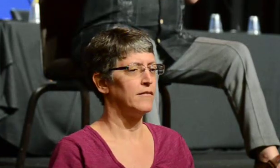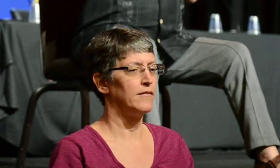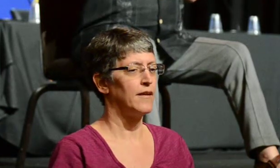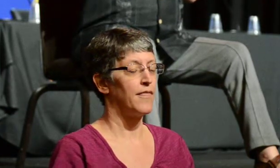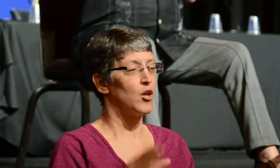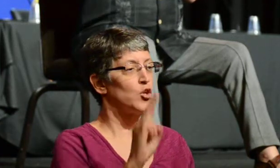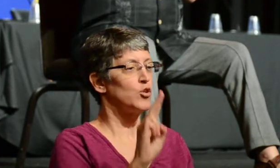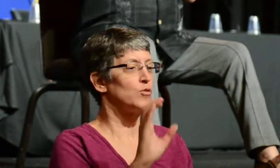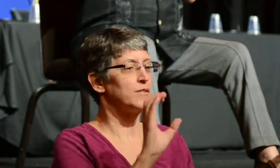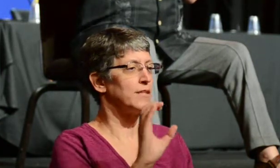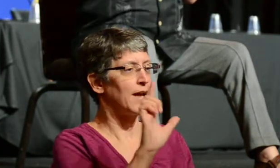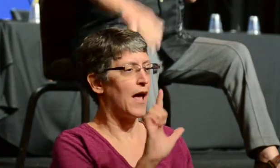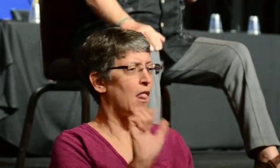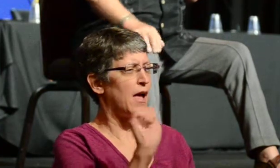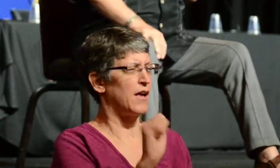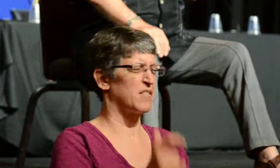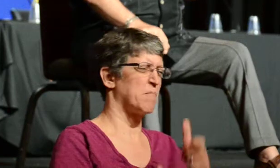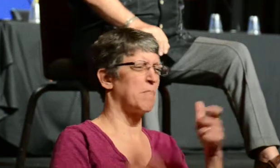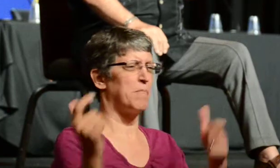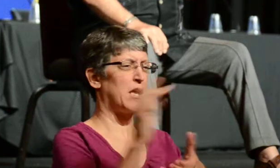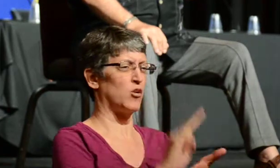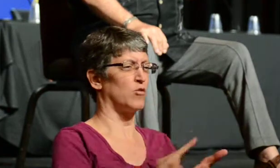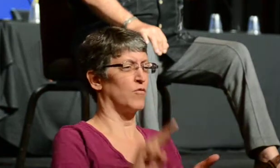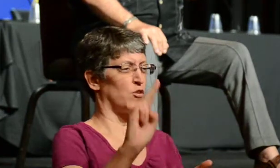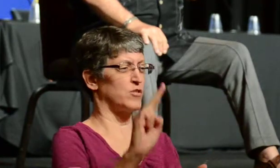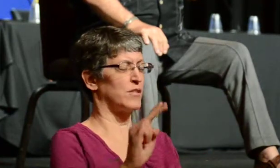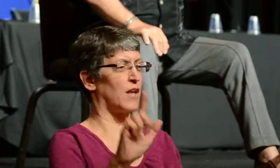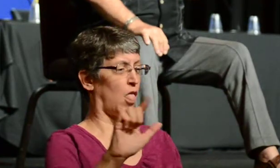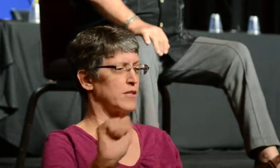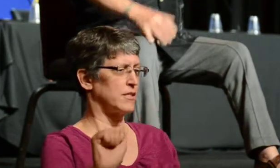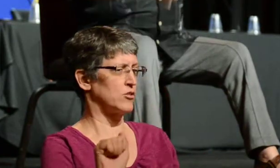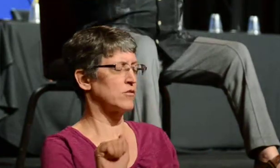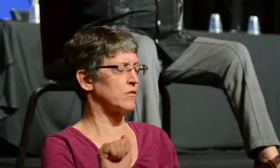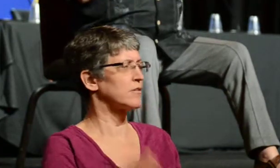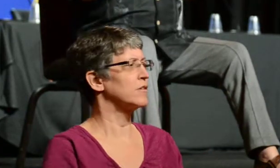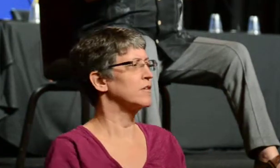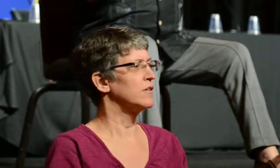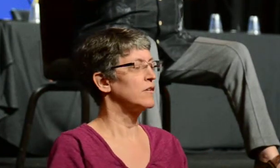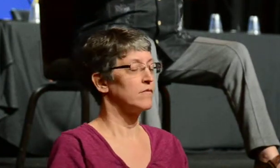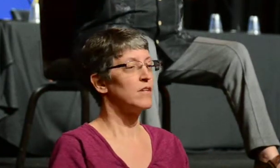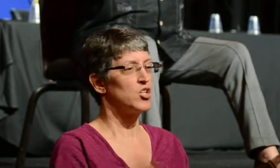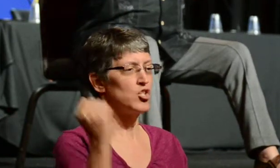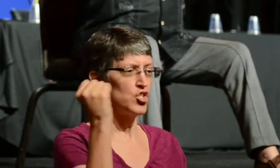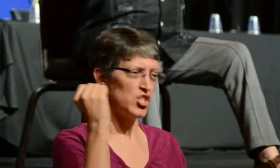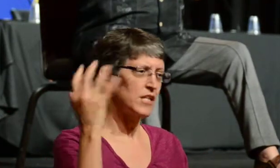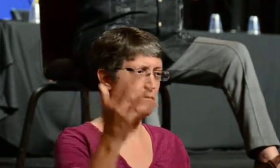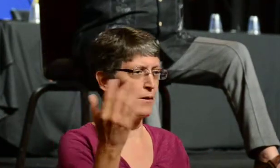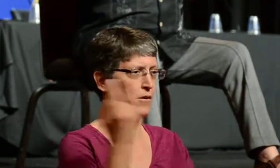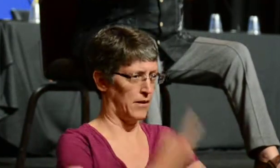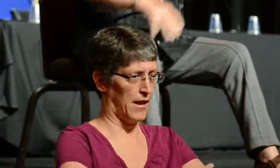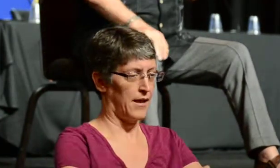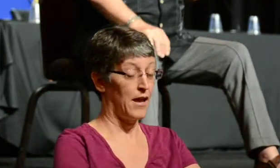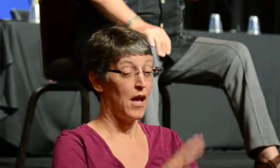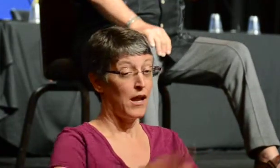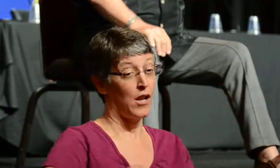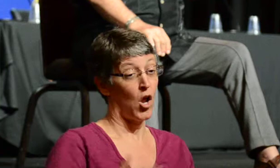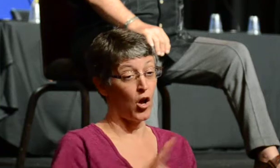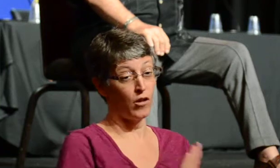at UCLA, the big university in Los Angeles, and it's a Shakespeare Day, and he gets all his